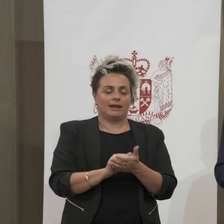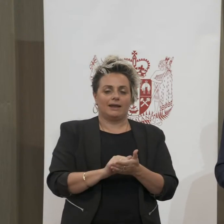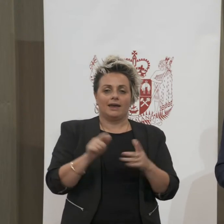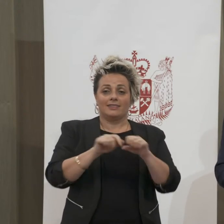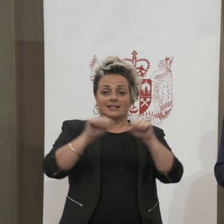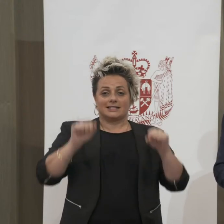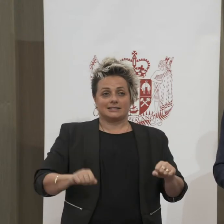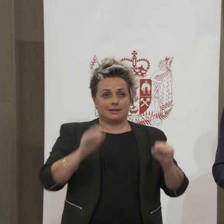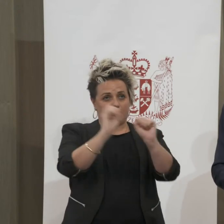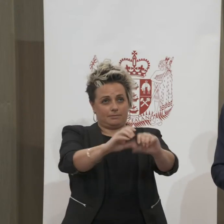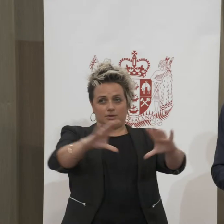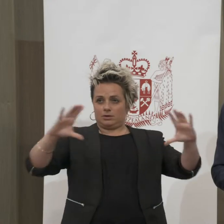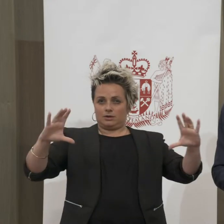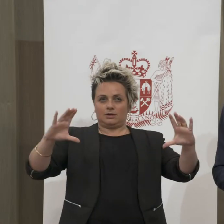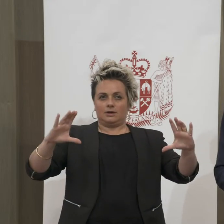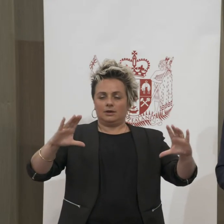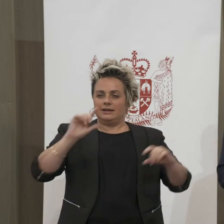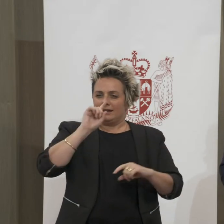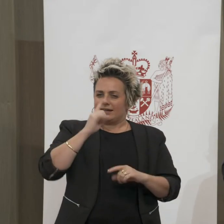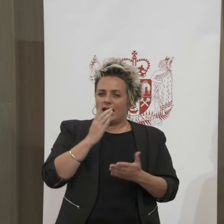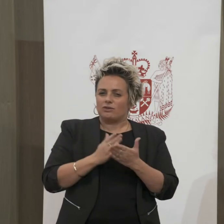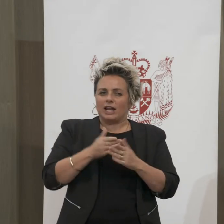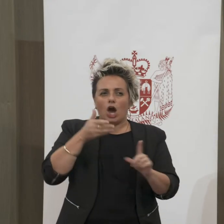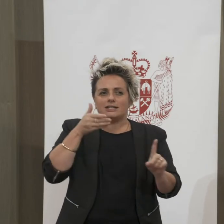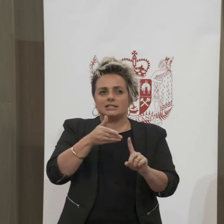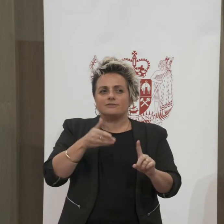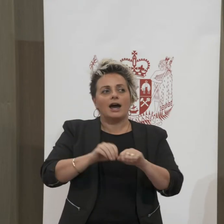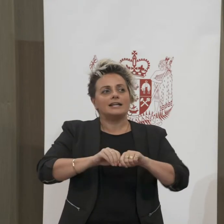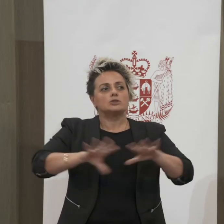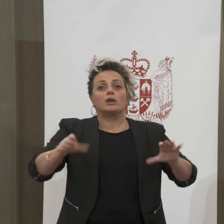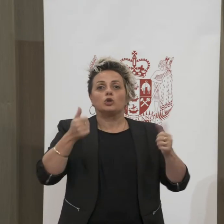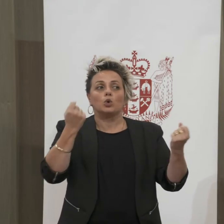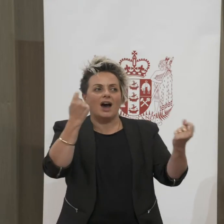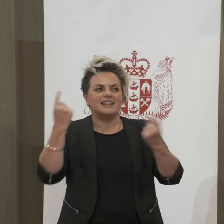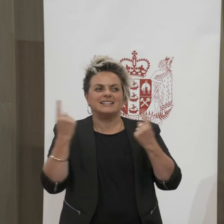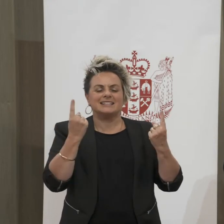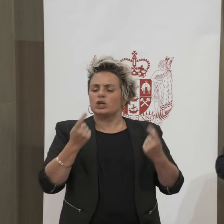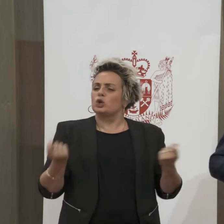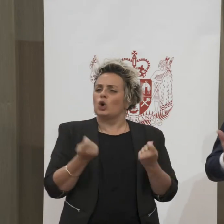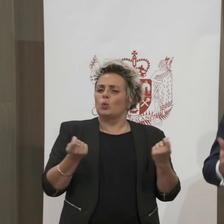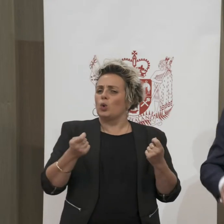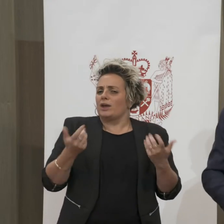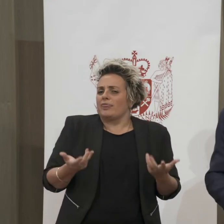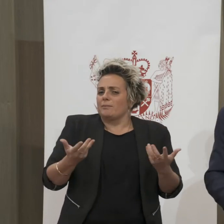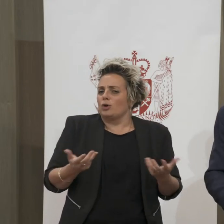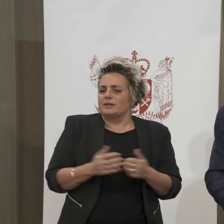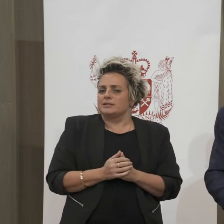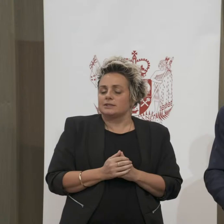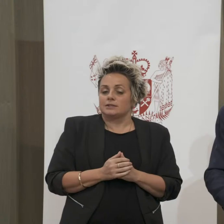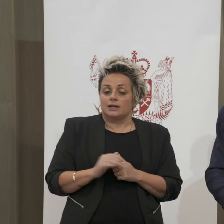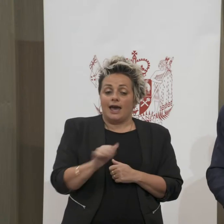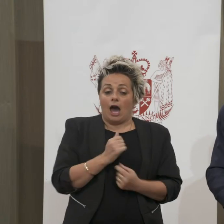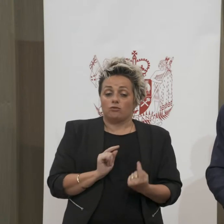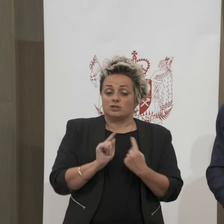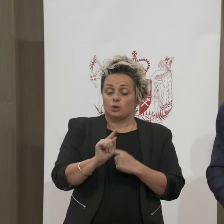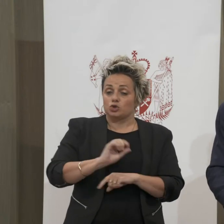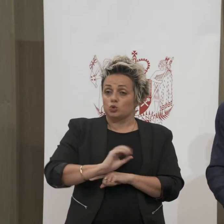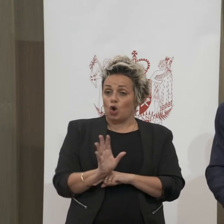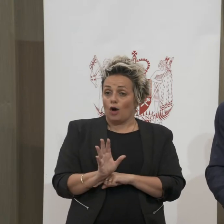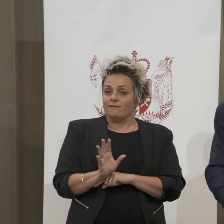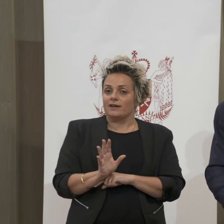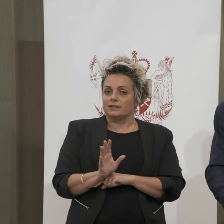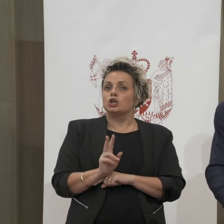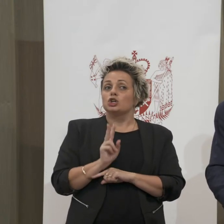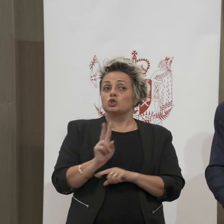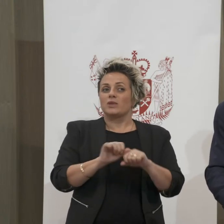as a whole, or to identify and spread good ideas. Our response to COVID-19 saw